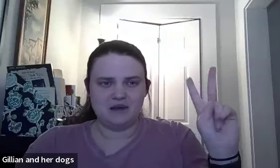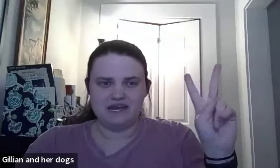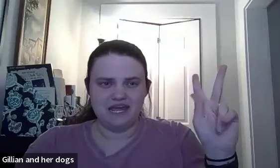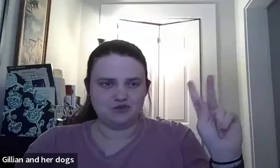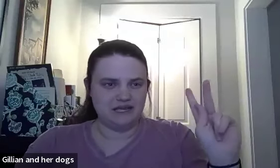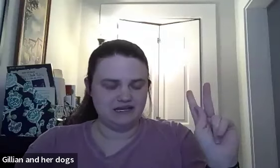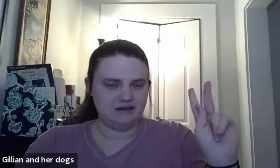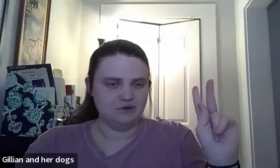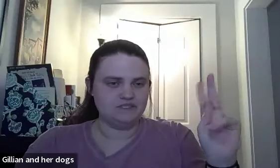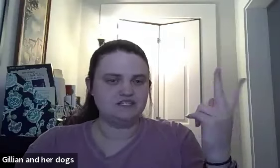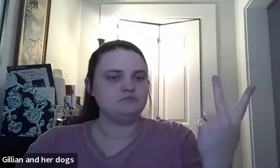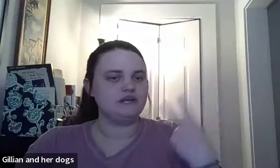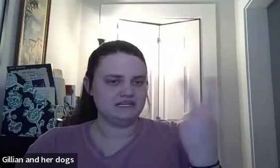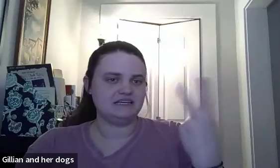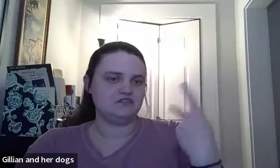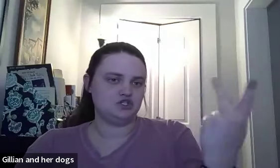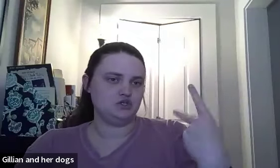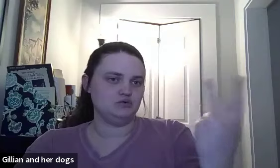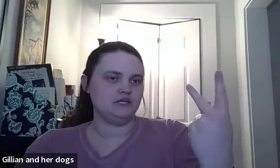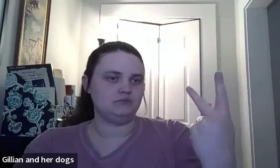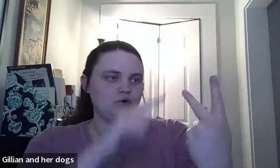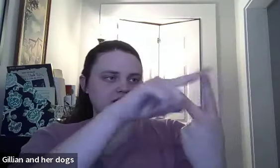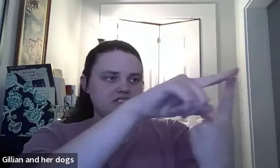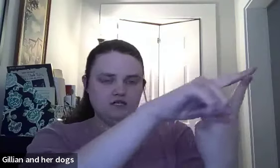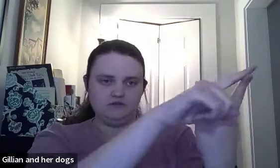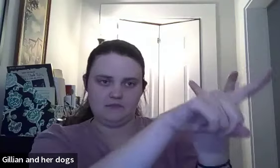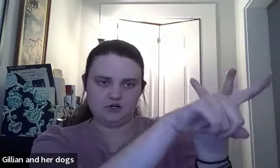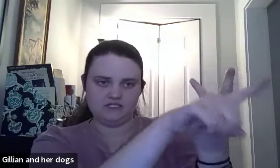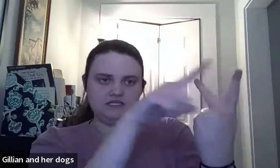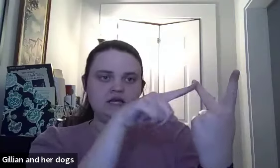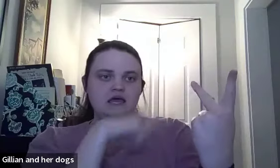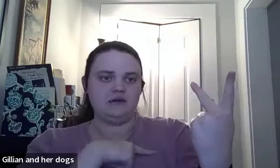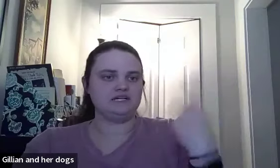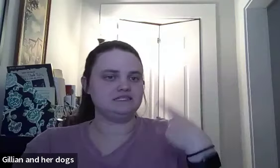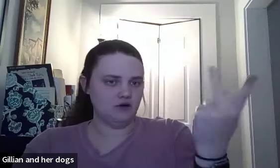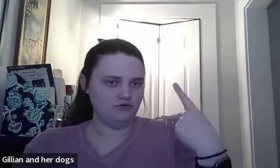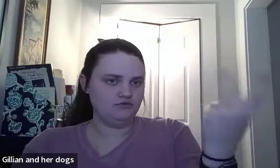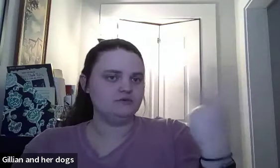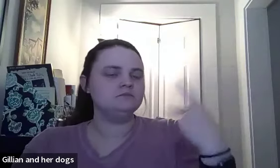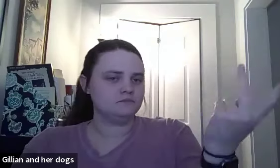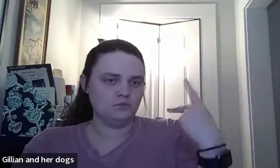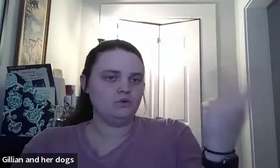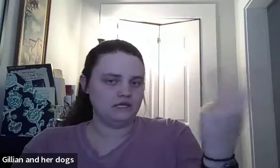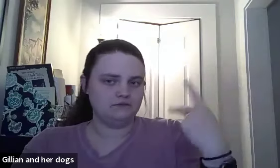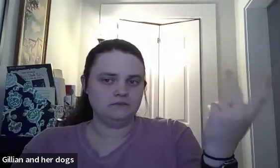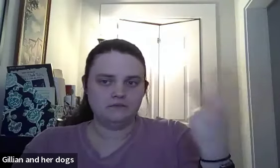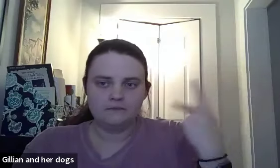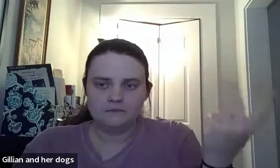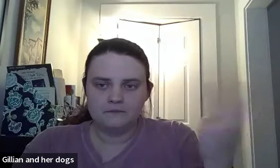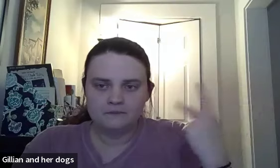kind of how my natural hand kind of moves into, but it is like the two, like you're pointing to that person and myself. We.